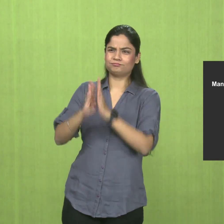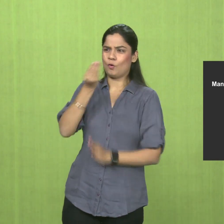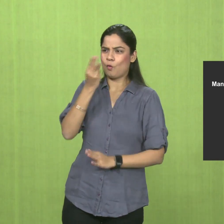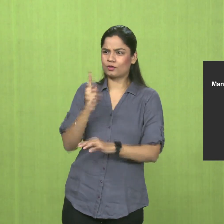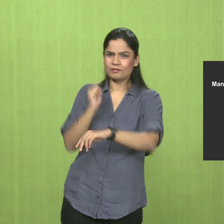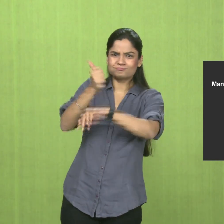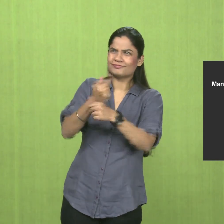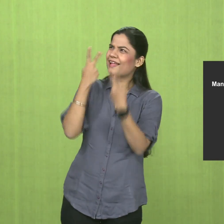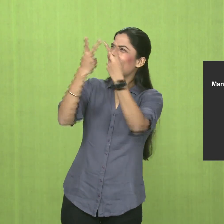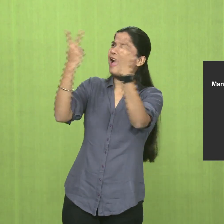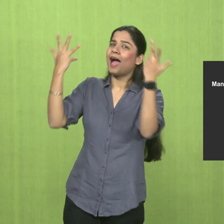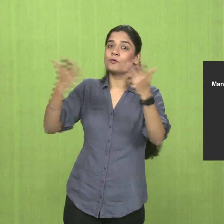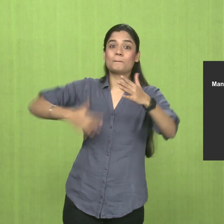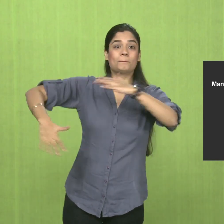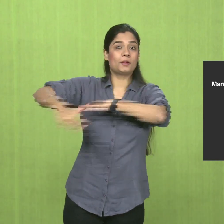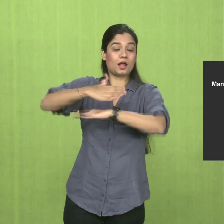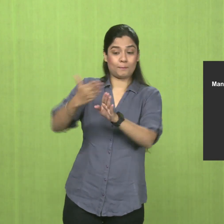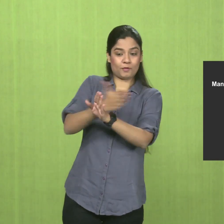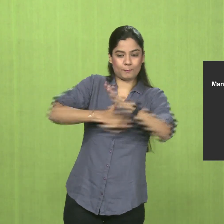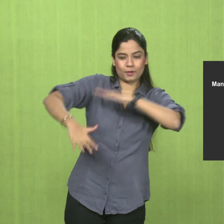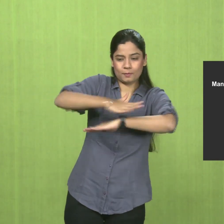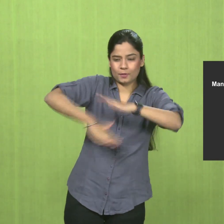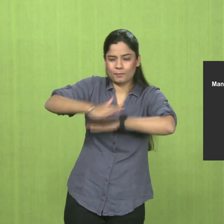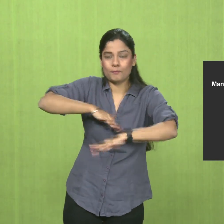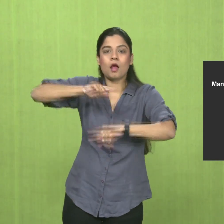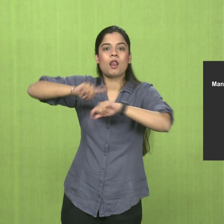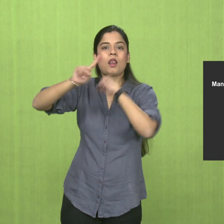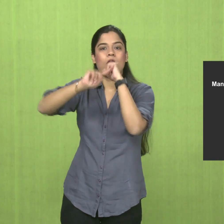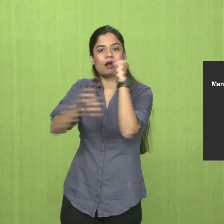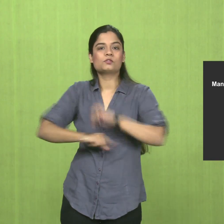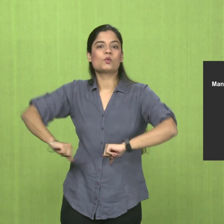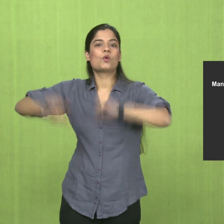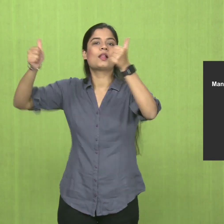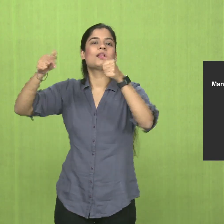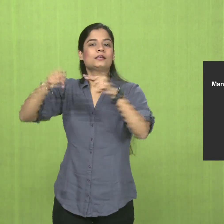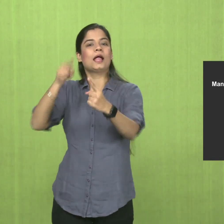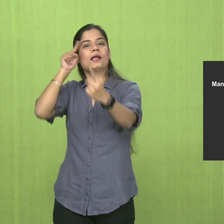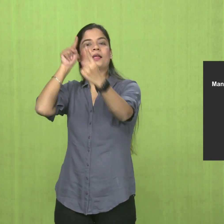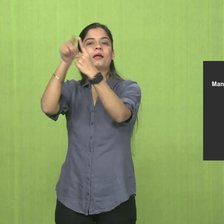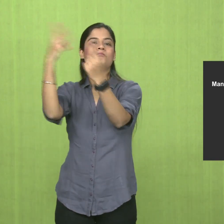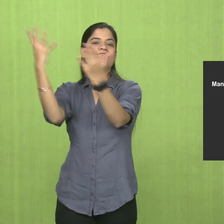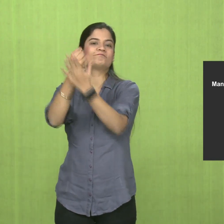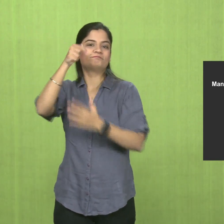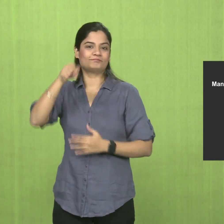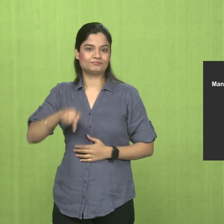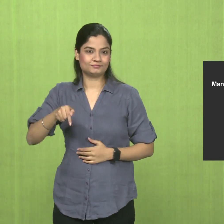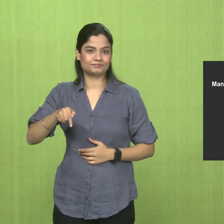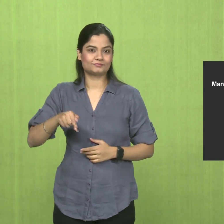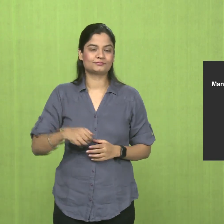many people, they set up different businesses, different restaurants, etc. Why? Because they have a good management process. They manage well.